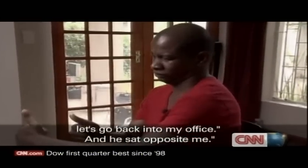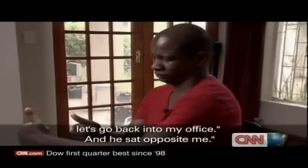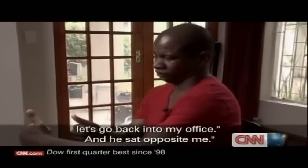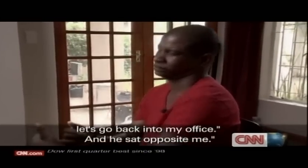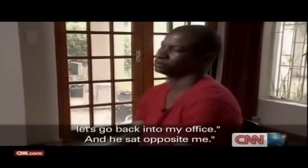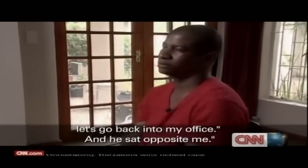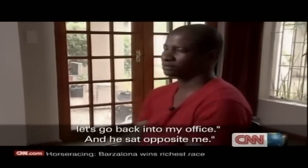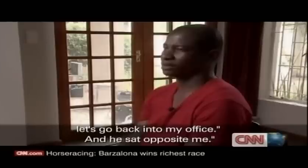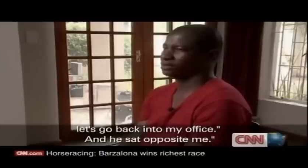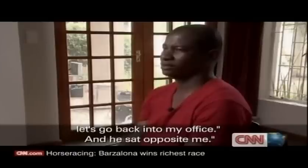sat opposite me.